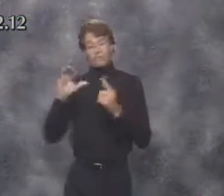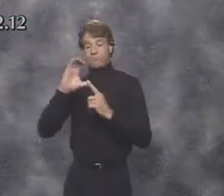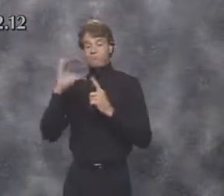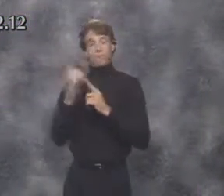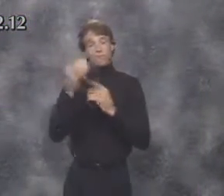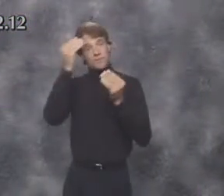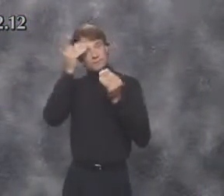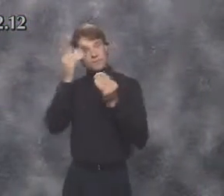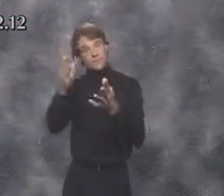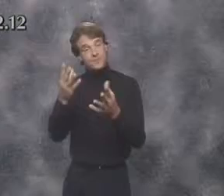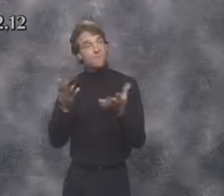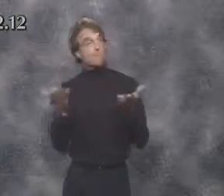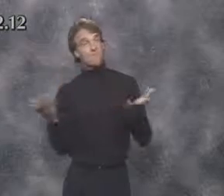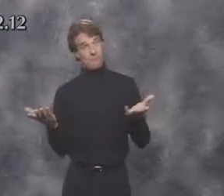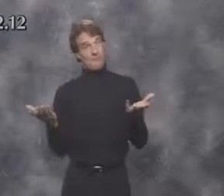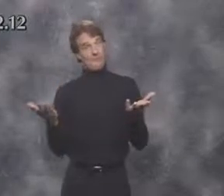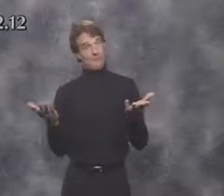now for cultural notes.